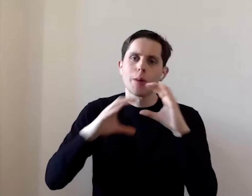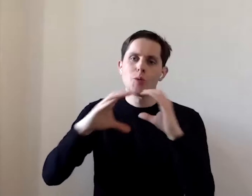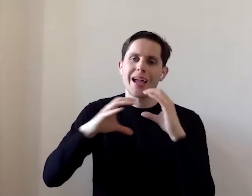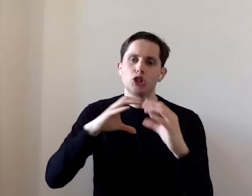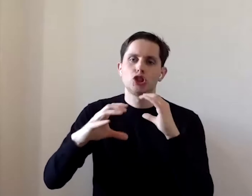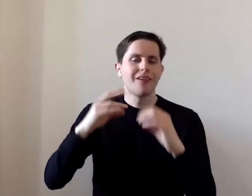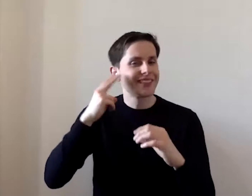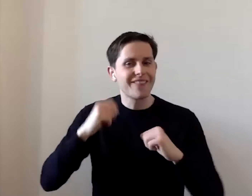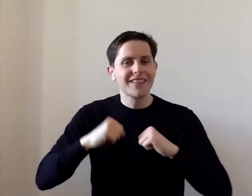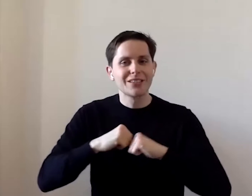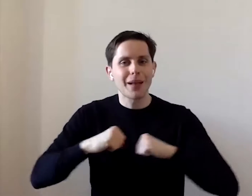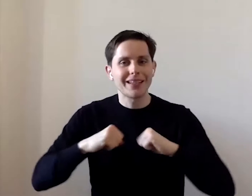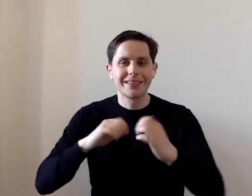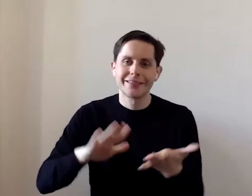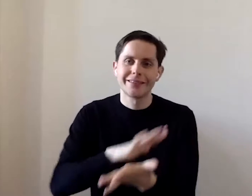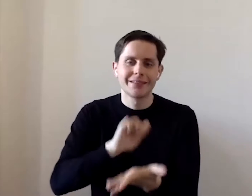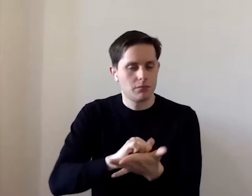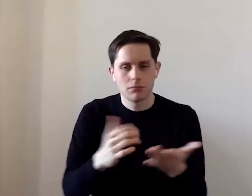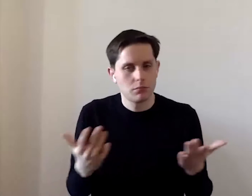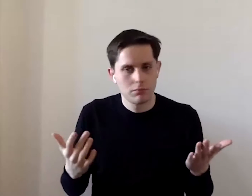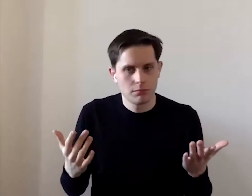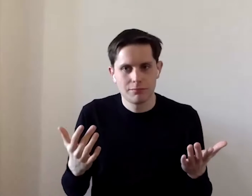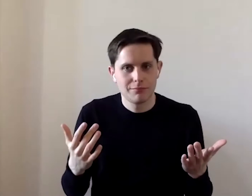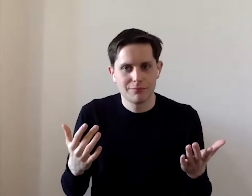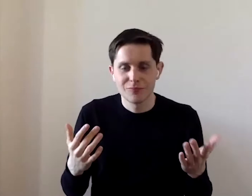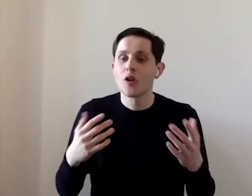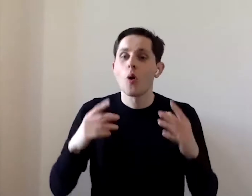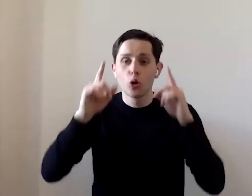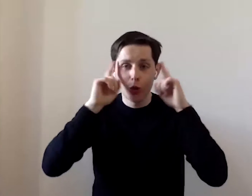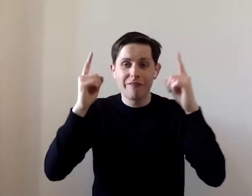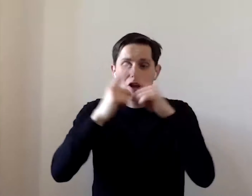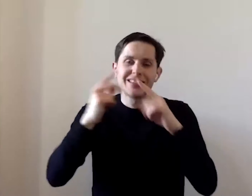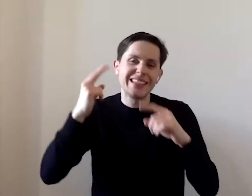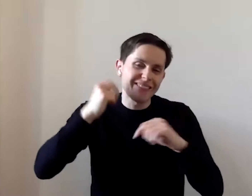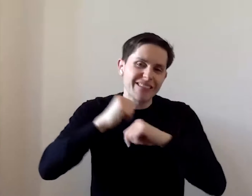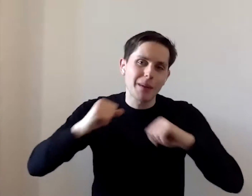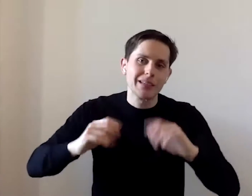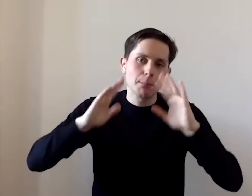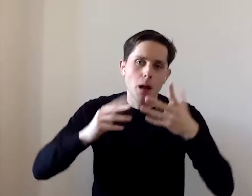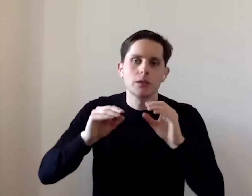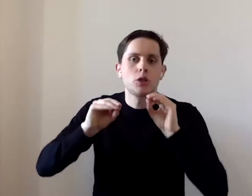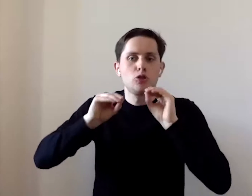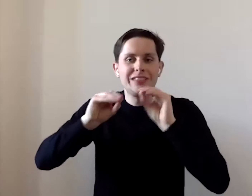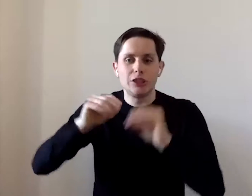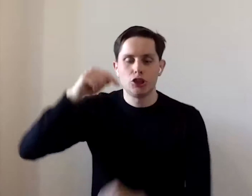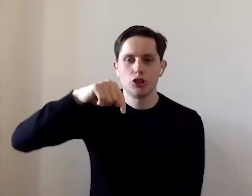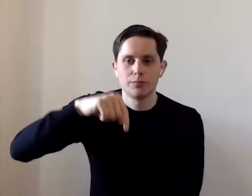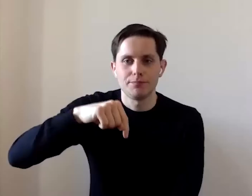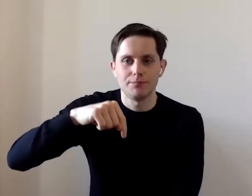environmental spaces are used in a sense of how people communicate with one another. So if